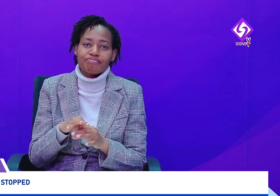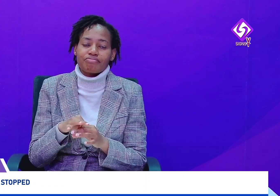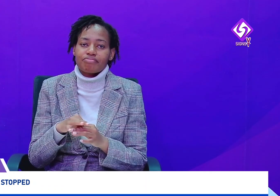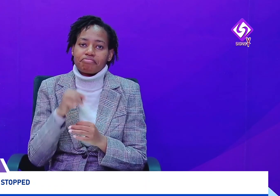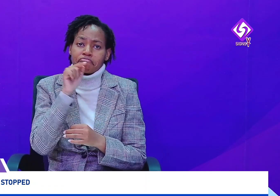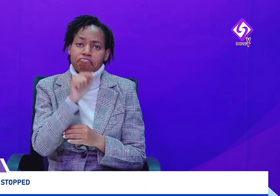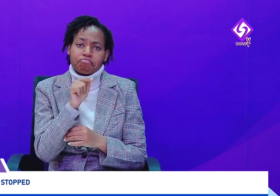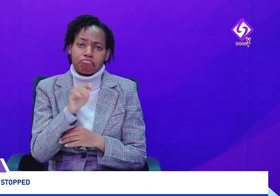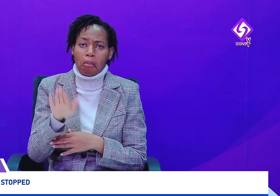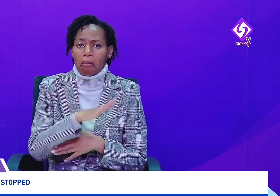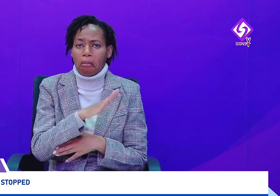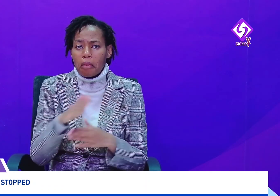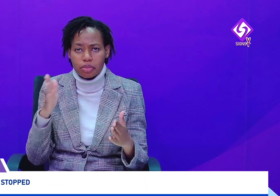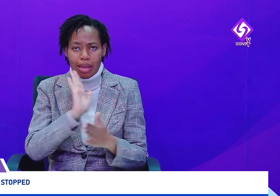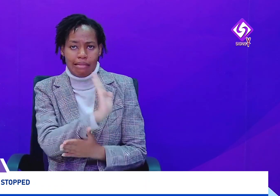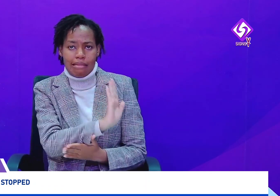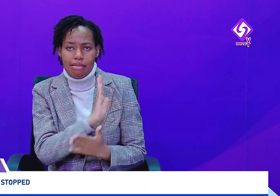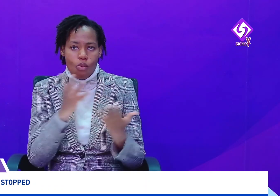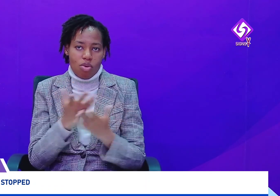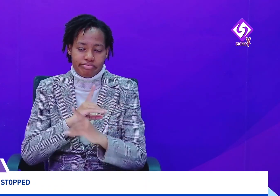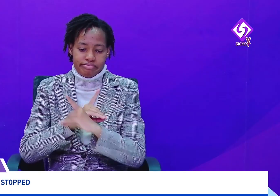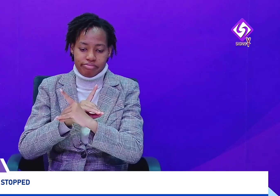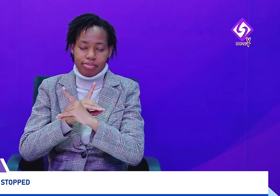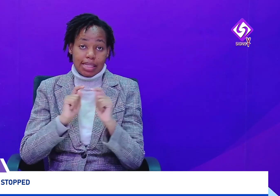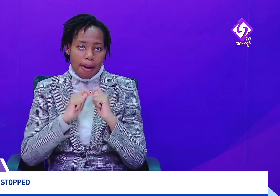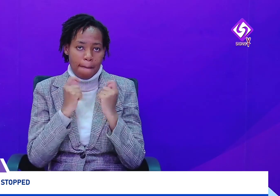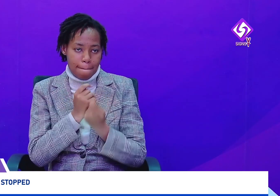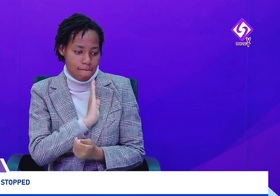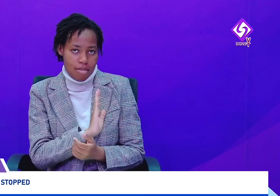a preliminary objection raised by his defense team.